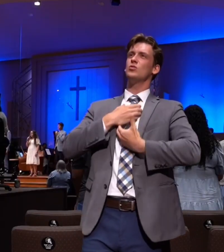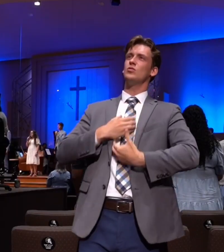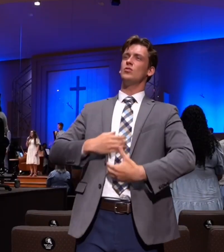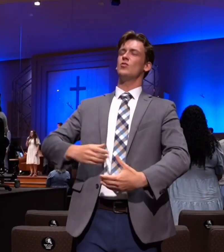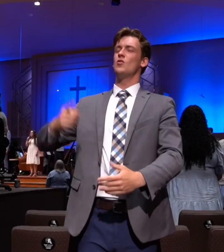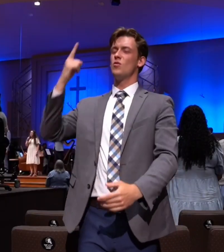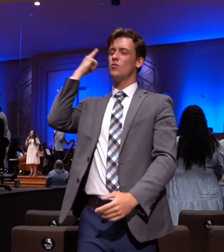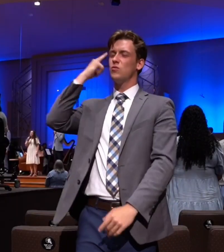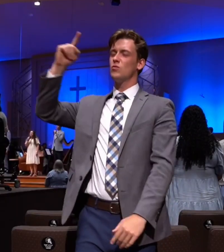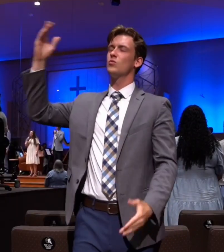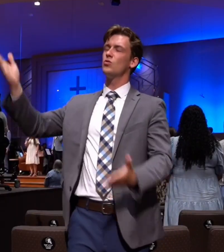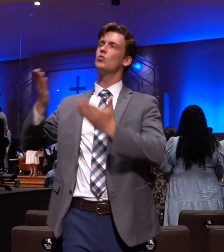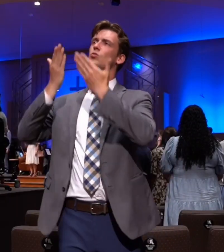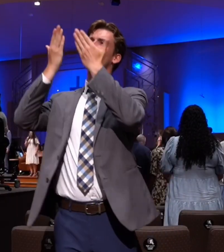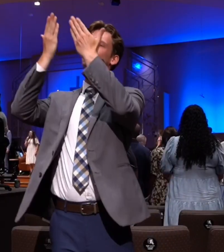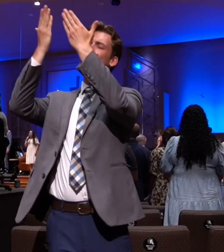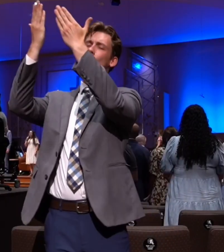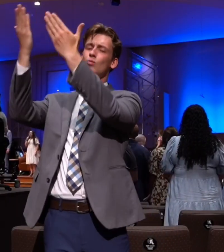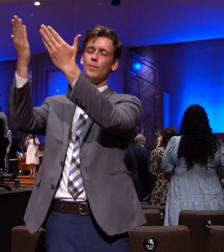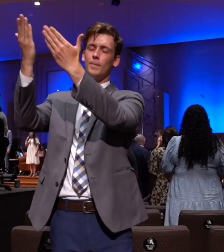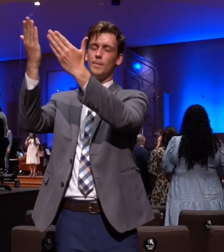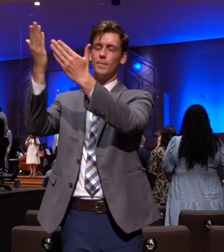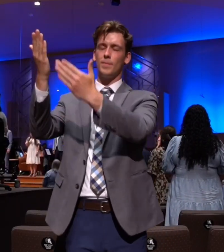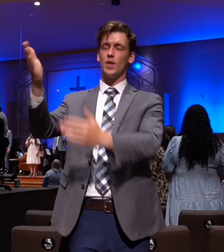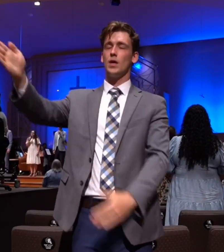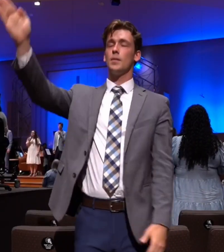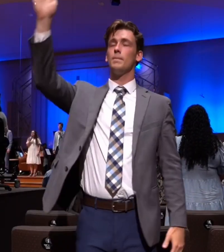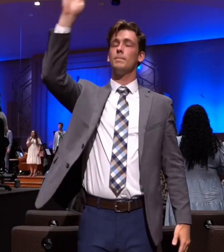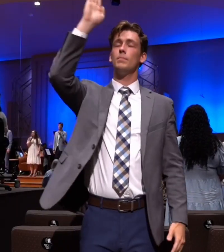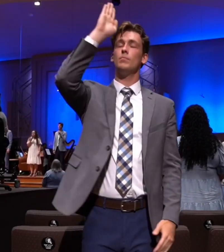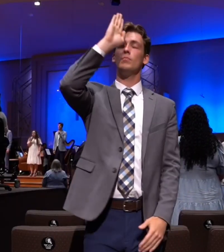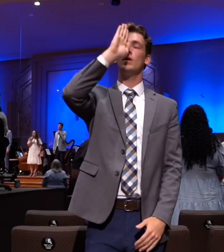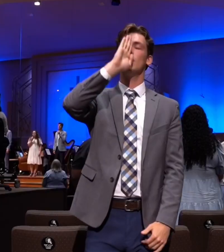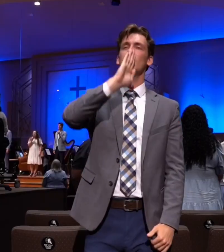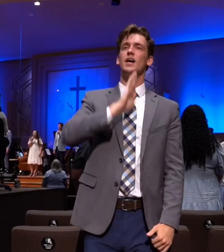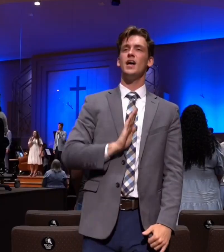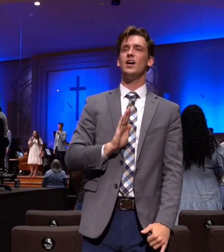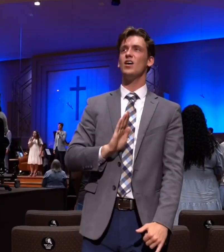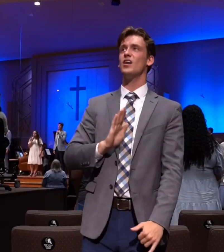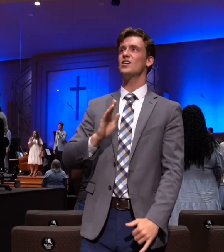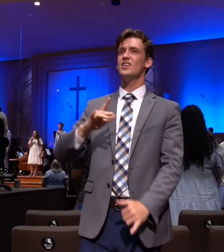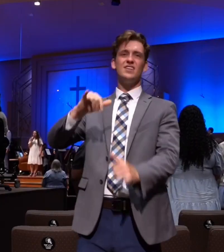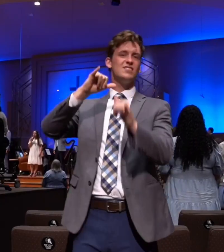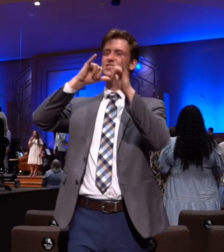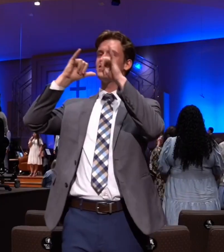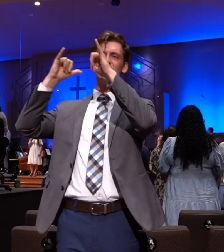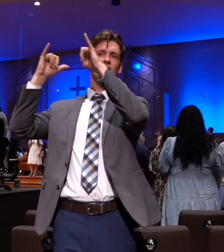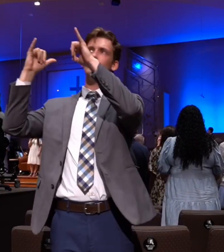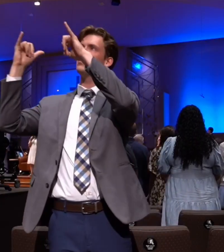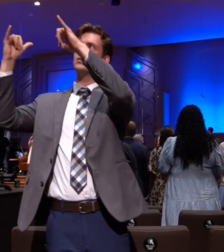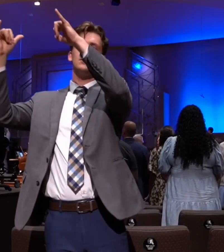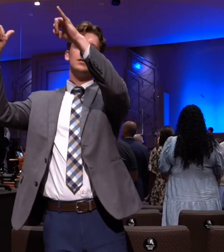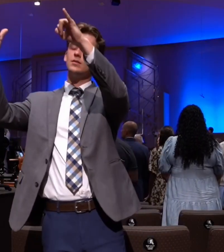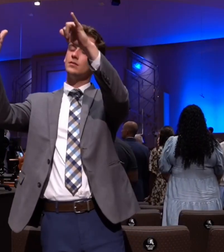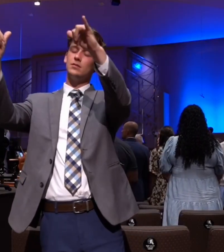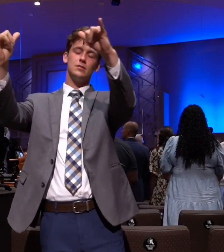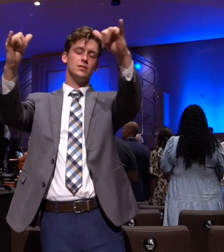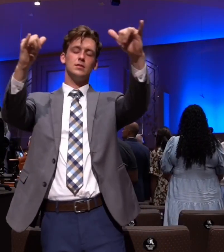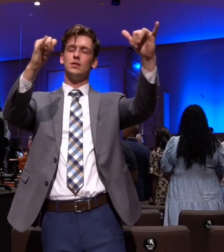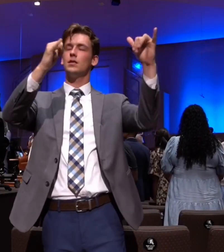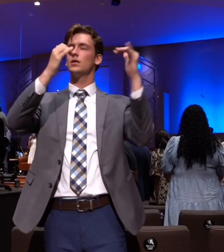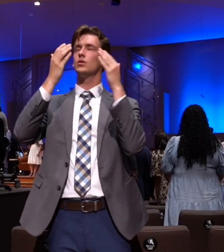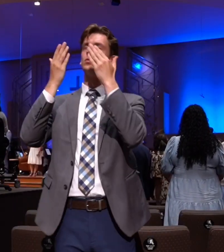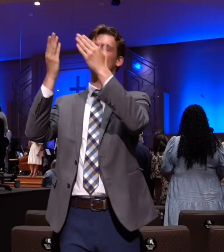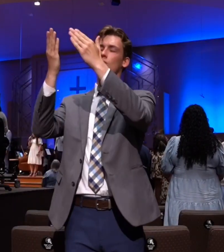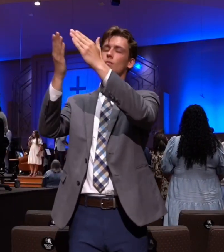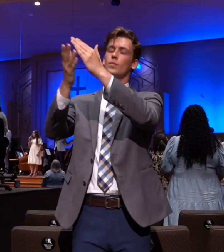soul. My God, like you there is no other.